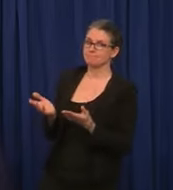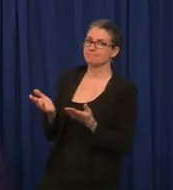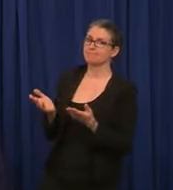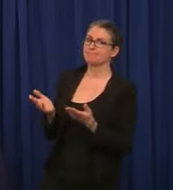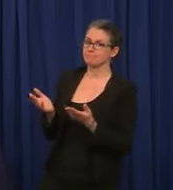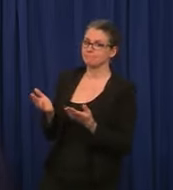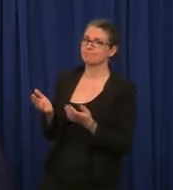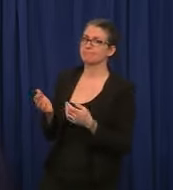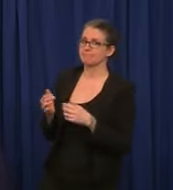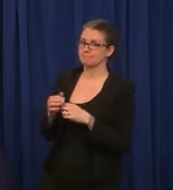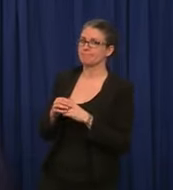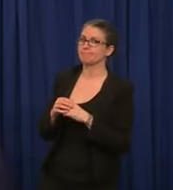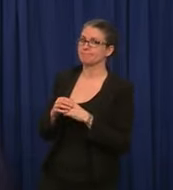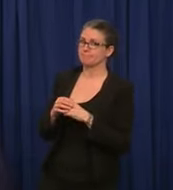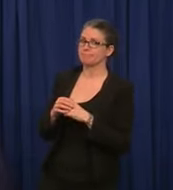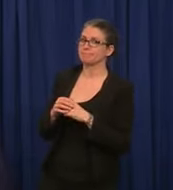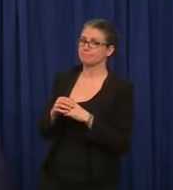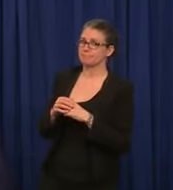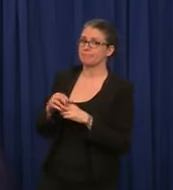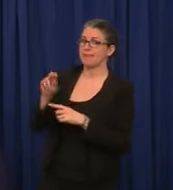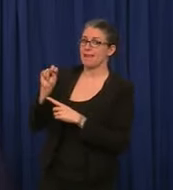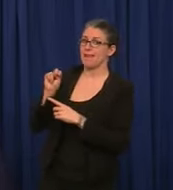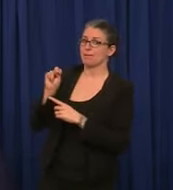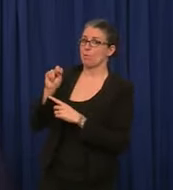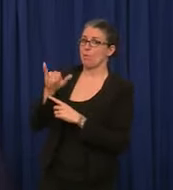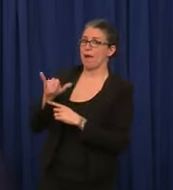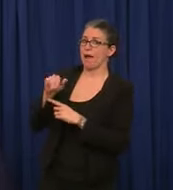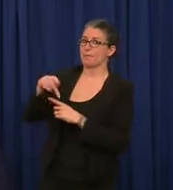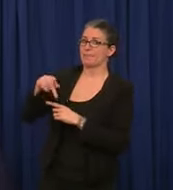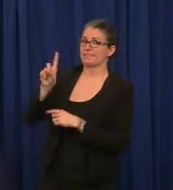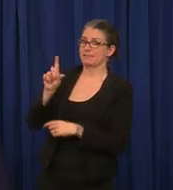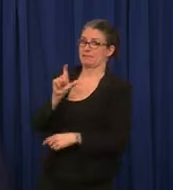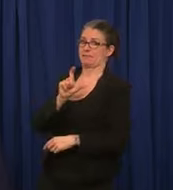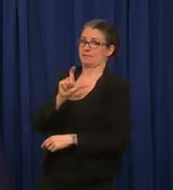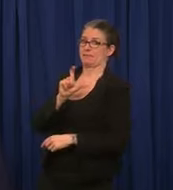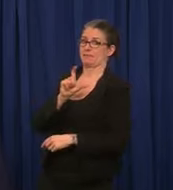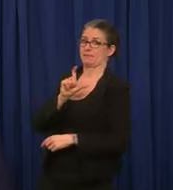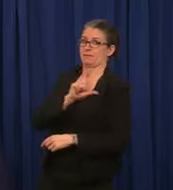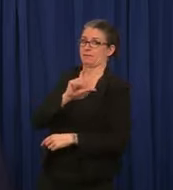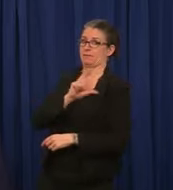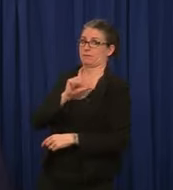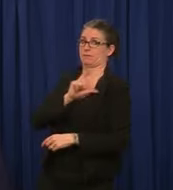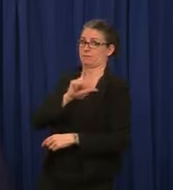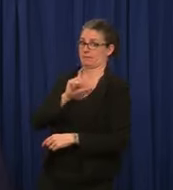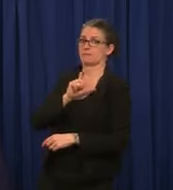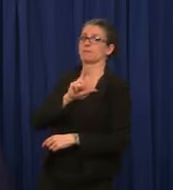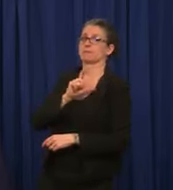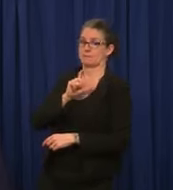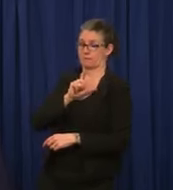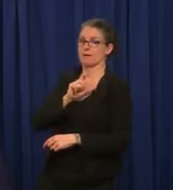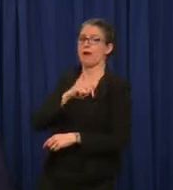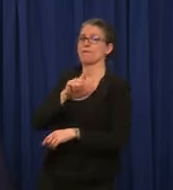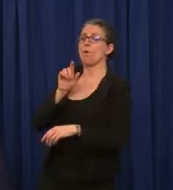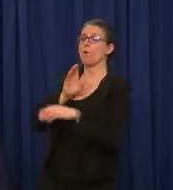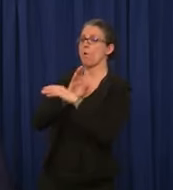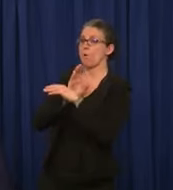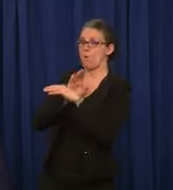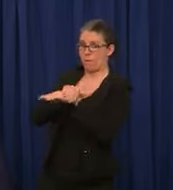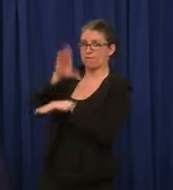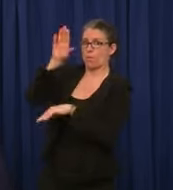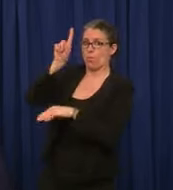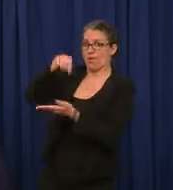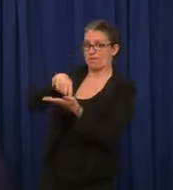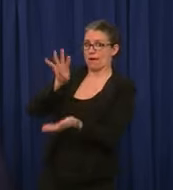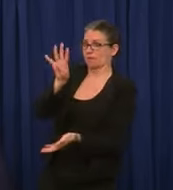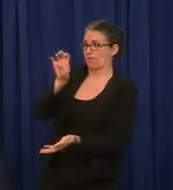the NYPD has over 1,400 employees that have tested positive for coronavirus, over 6,000 officers out sick. Here in Maine, a